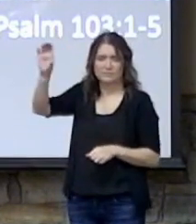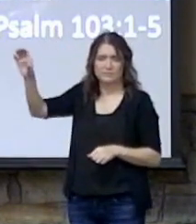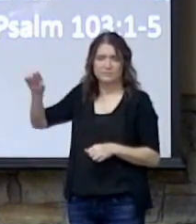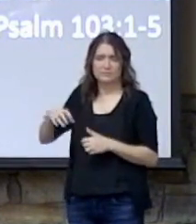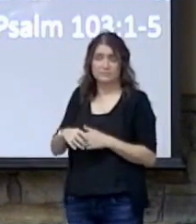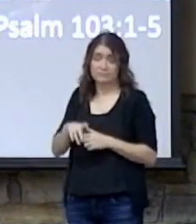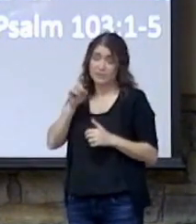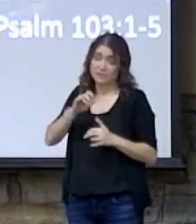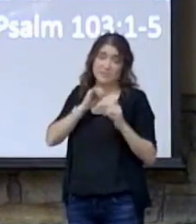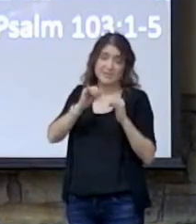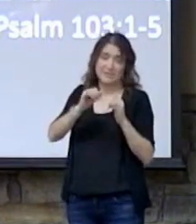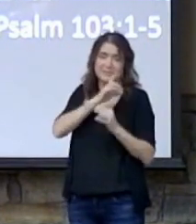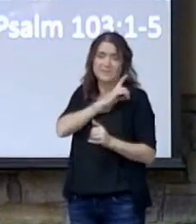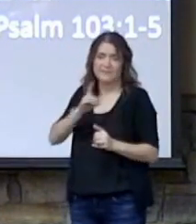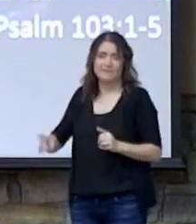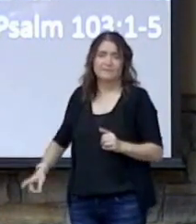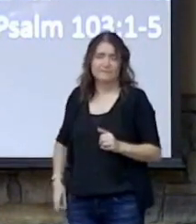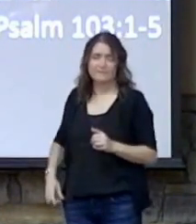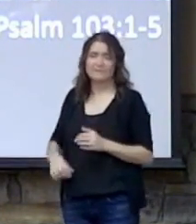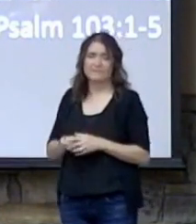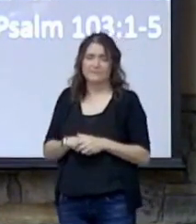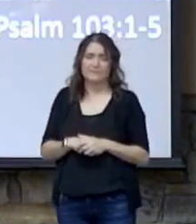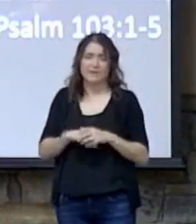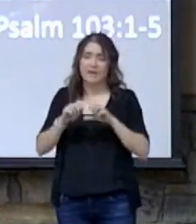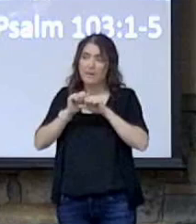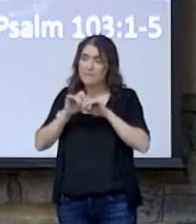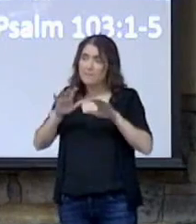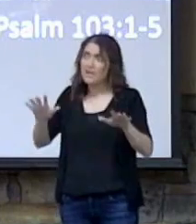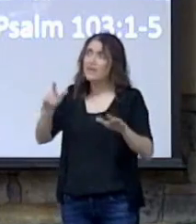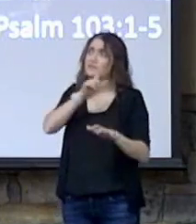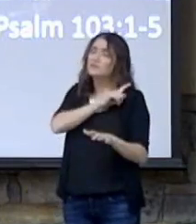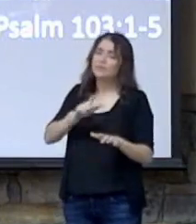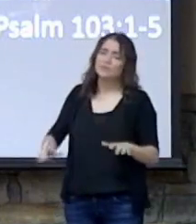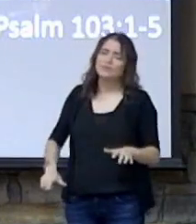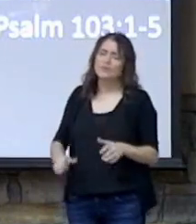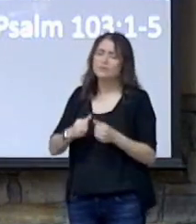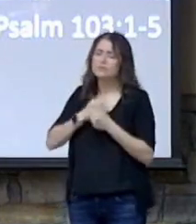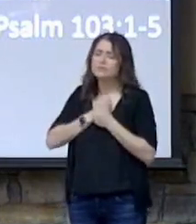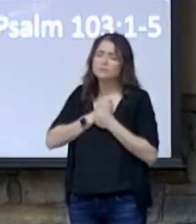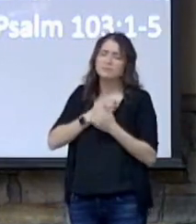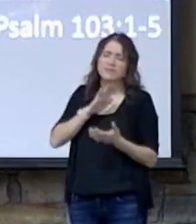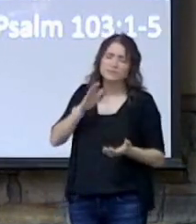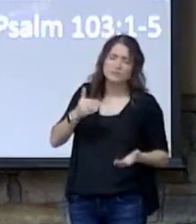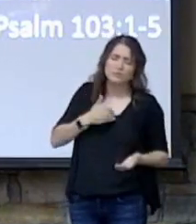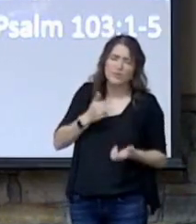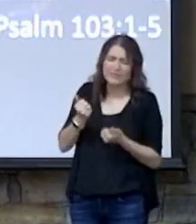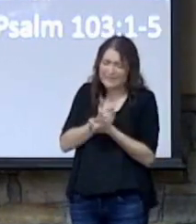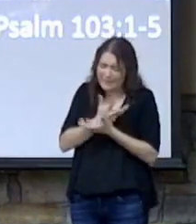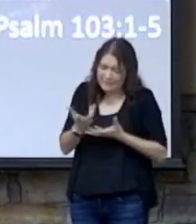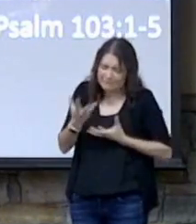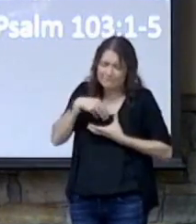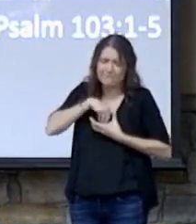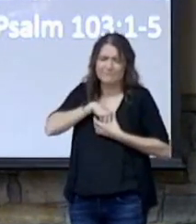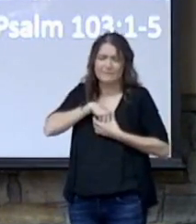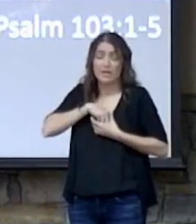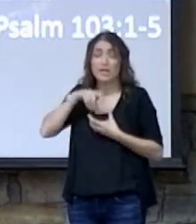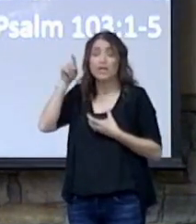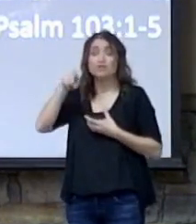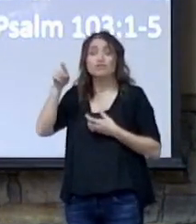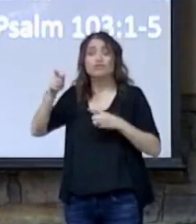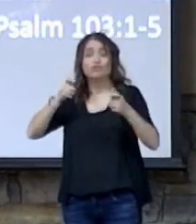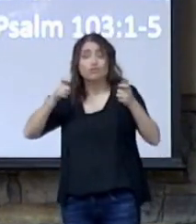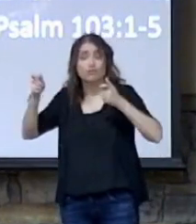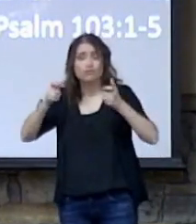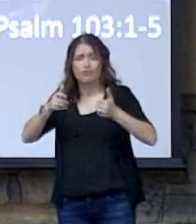Just be the same as David's. Bless the Lord, O my soul, and all that is within me. It should control